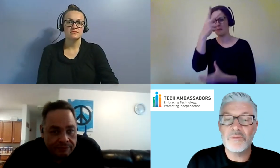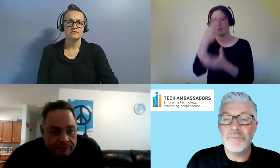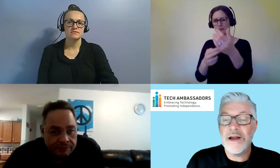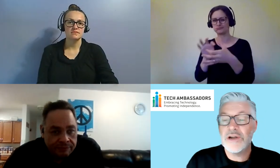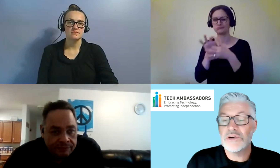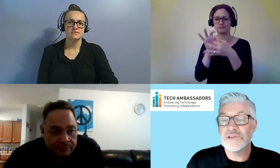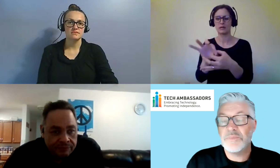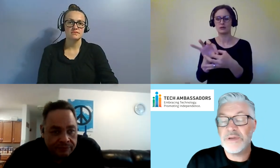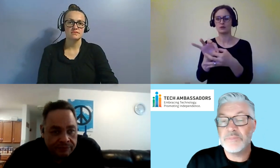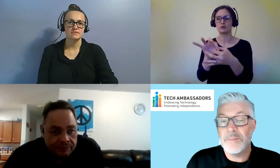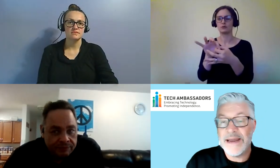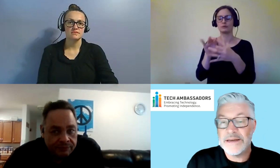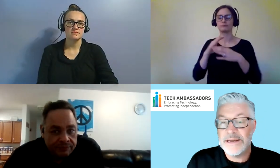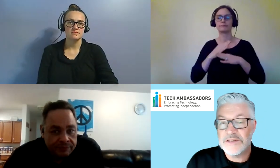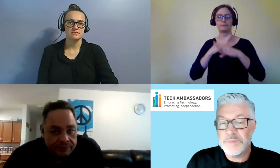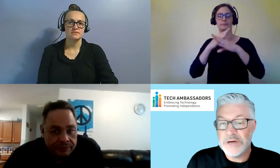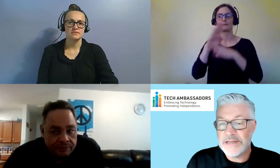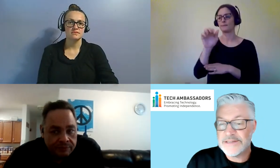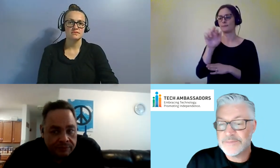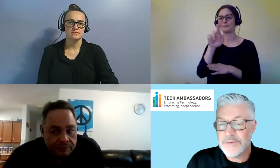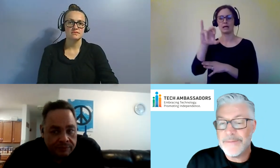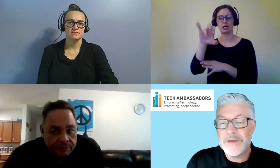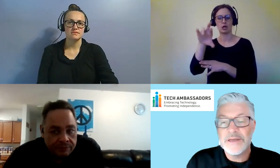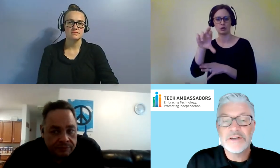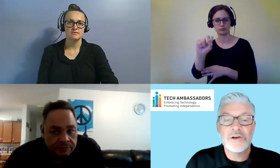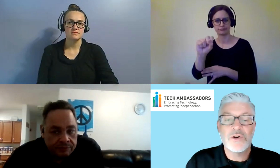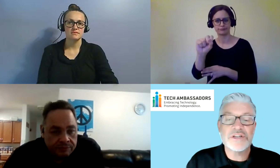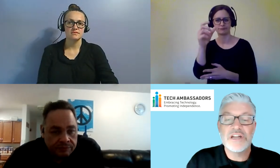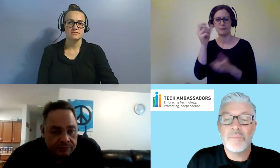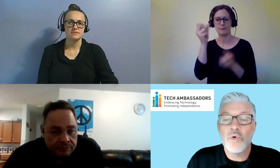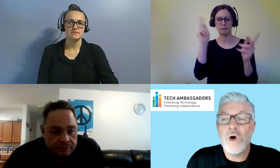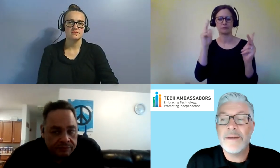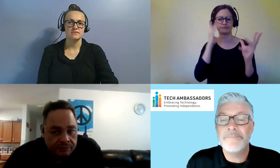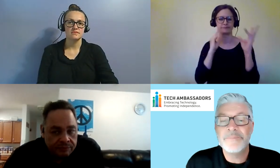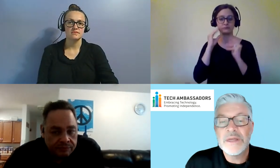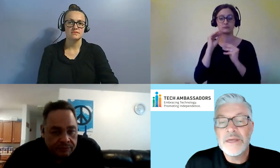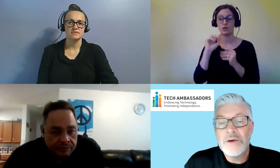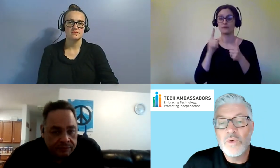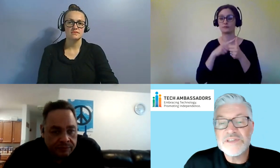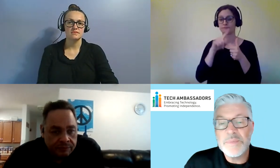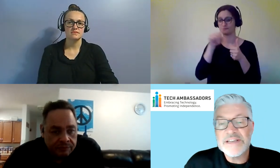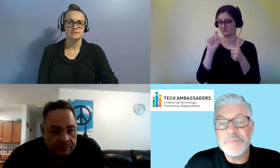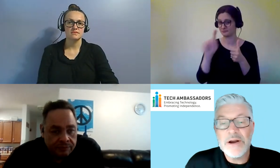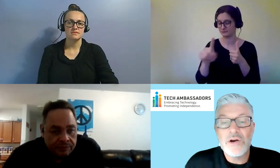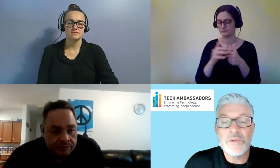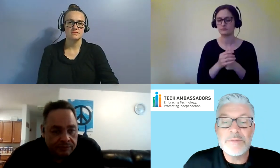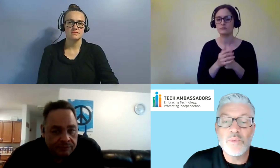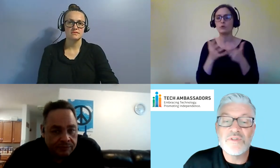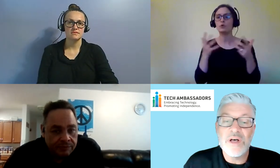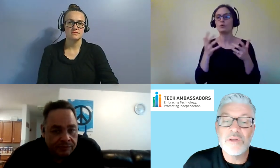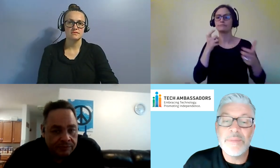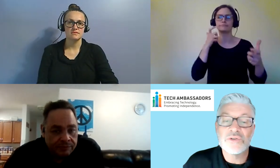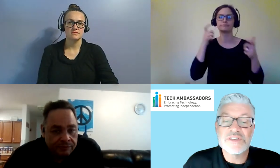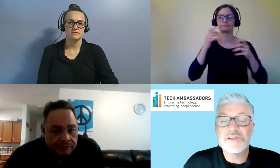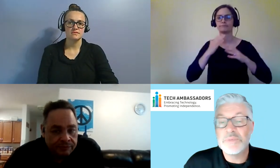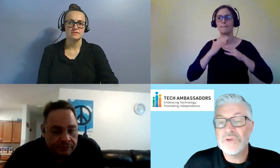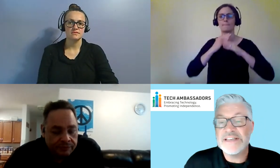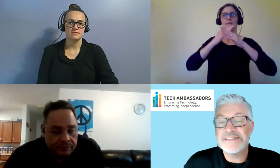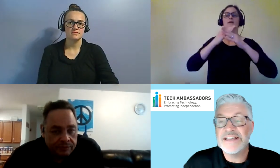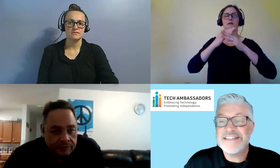with barriers that people might experience, okay? Question number 1, what is the biggest barrier to people with